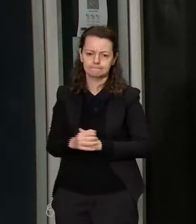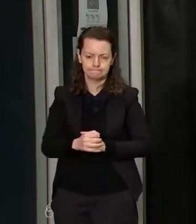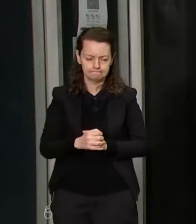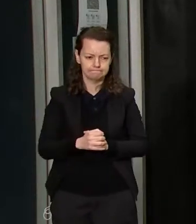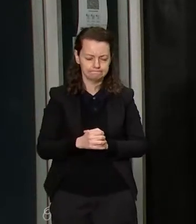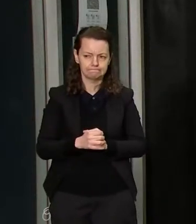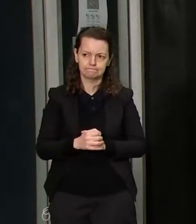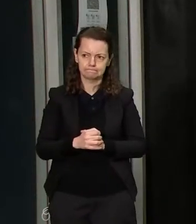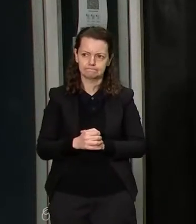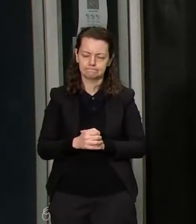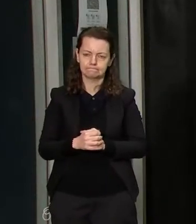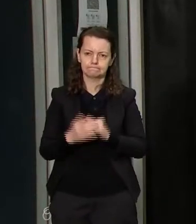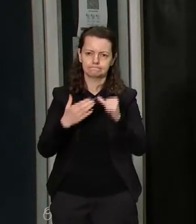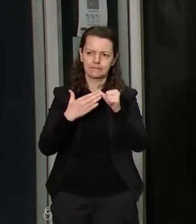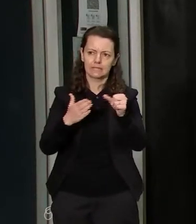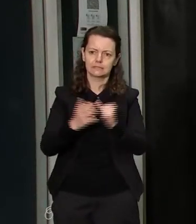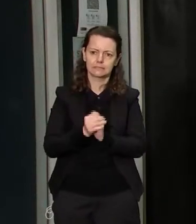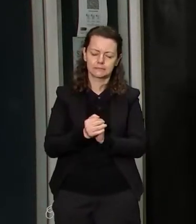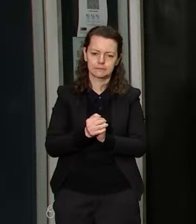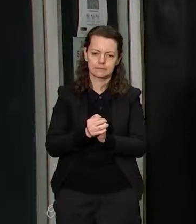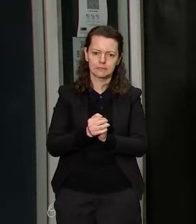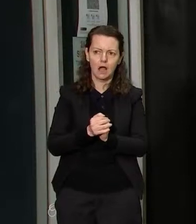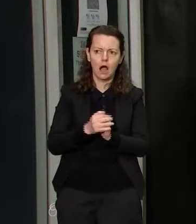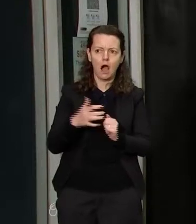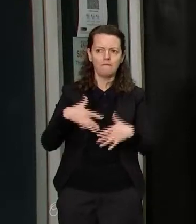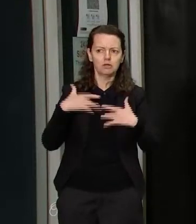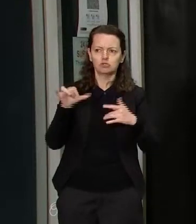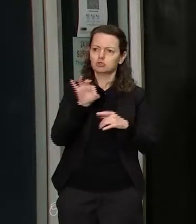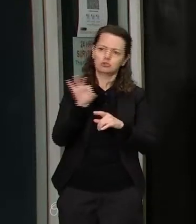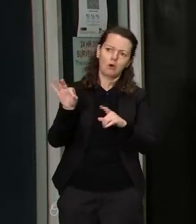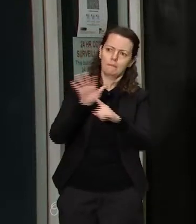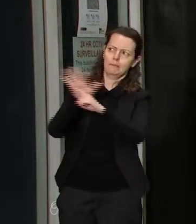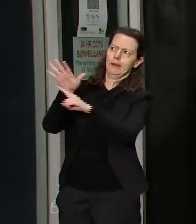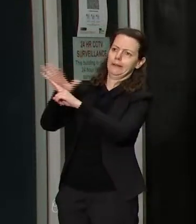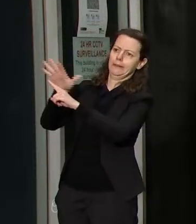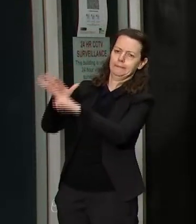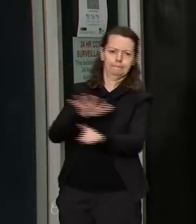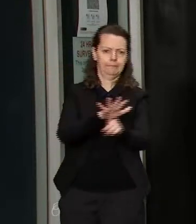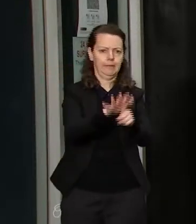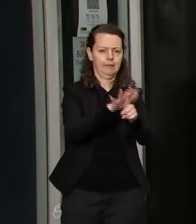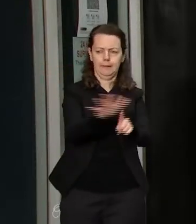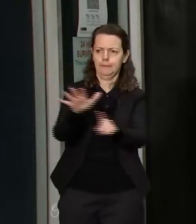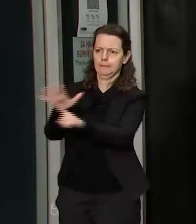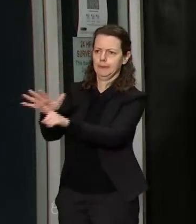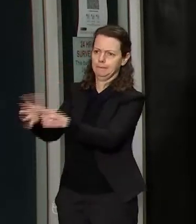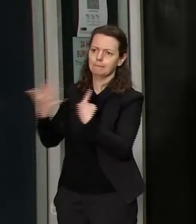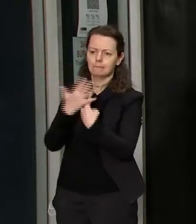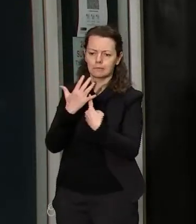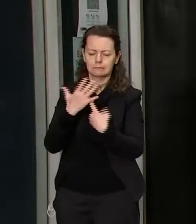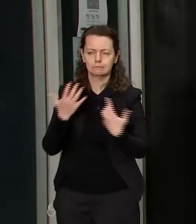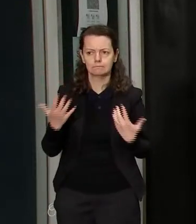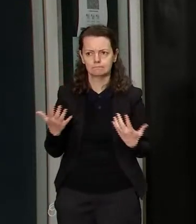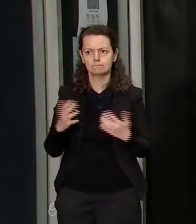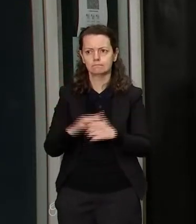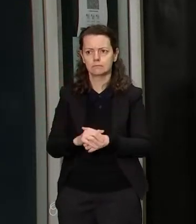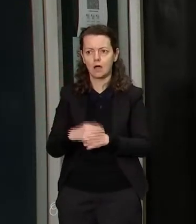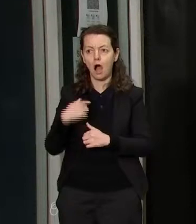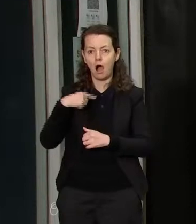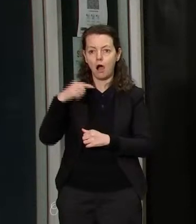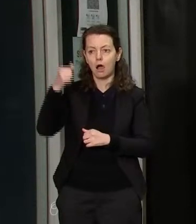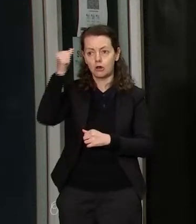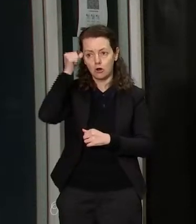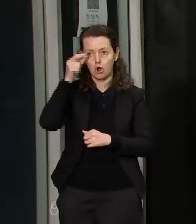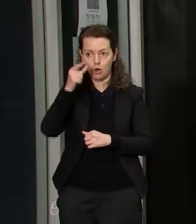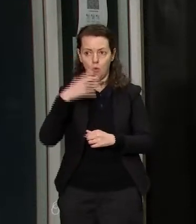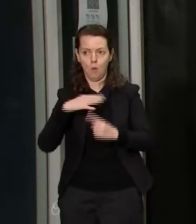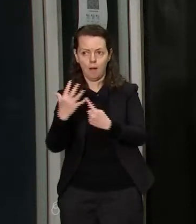about directing attacks or directing blame. We understand absolutely that this has had